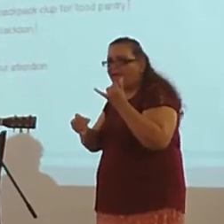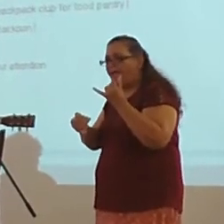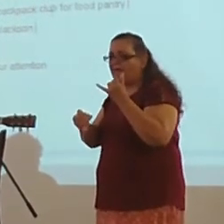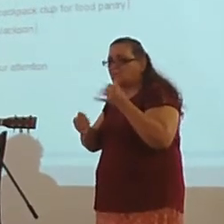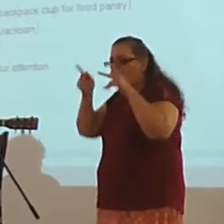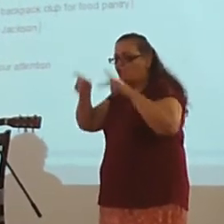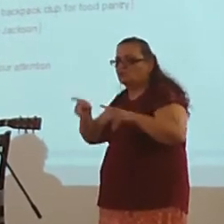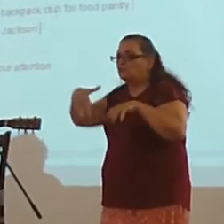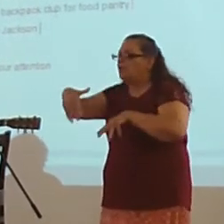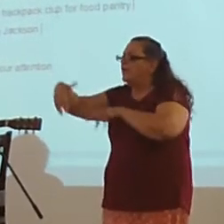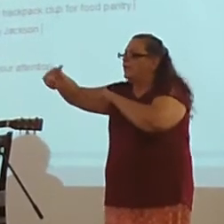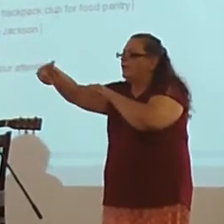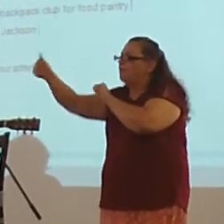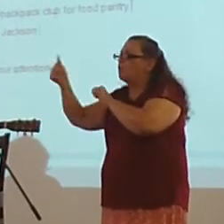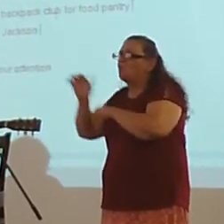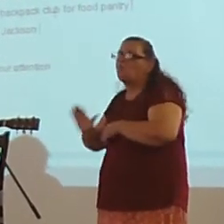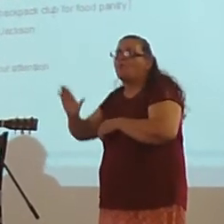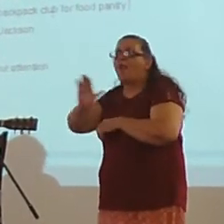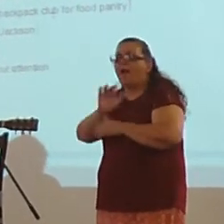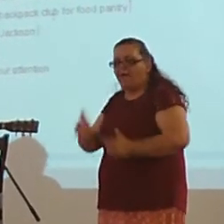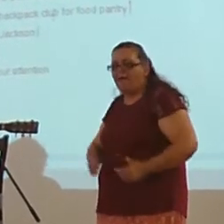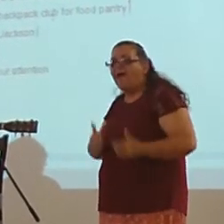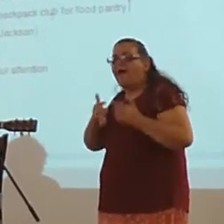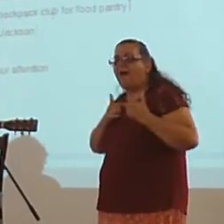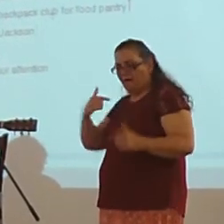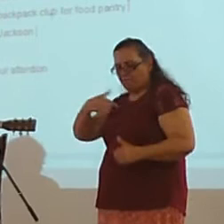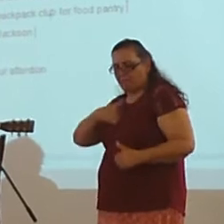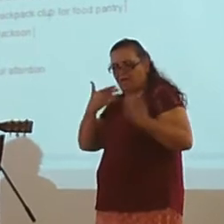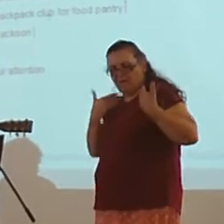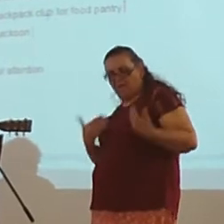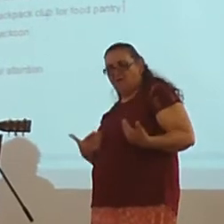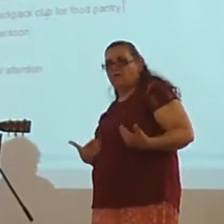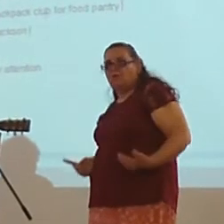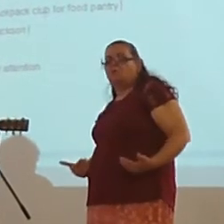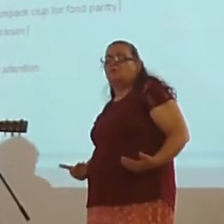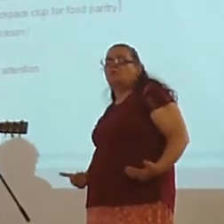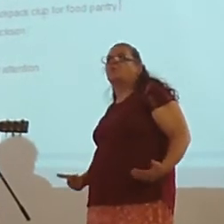to exit your lawn. Cause I'm the Lord.